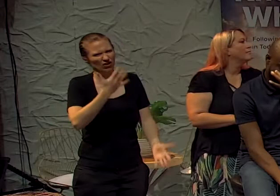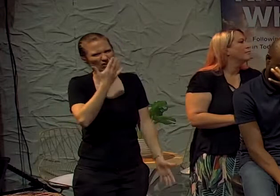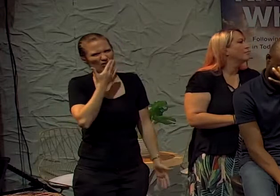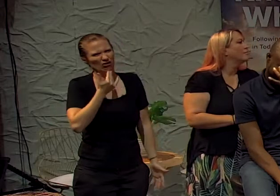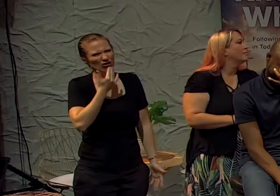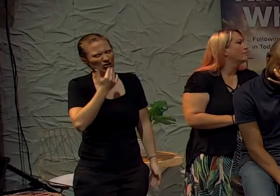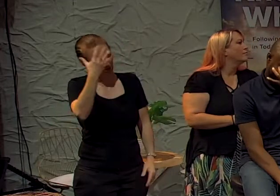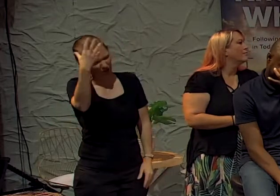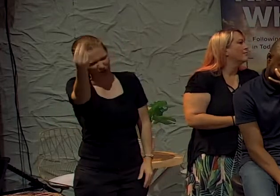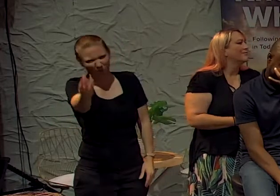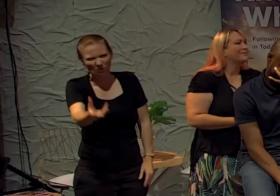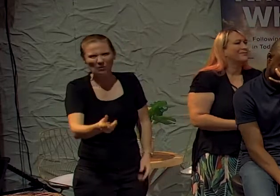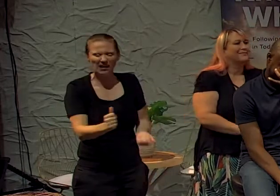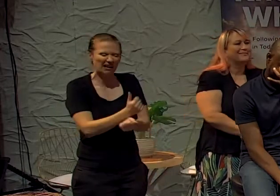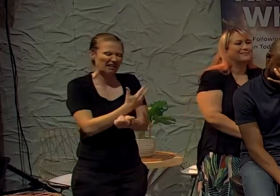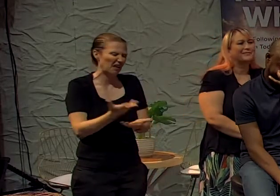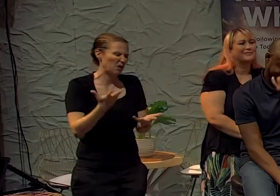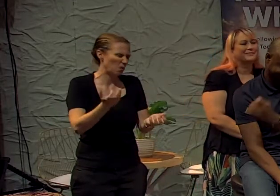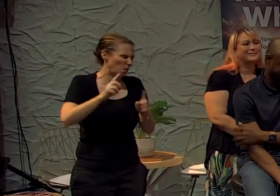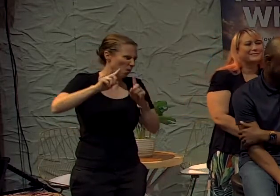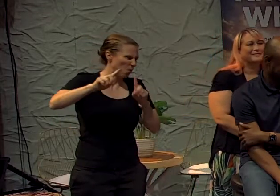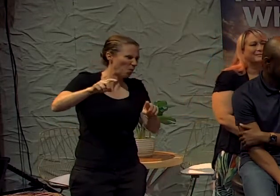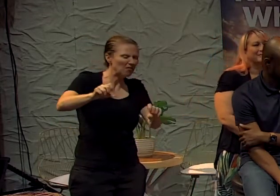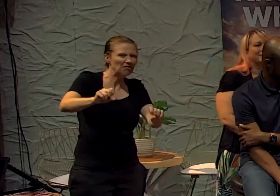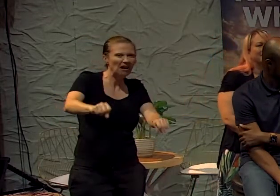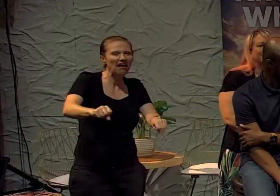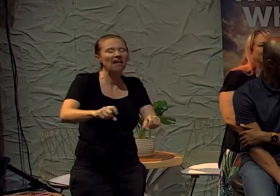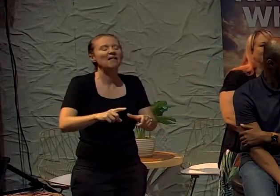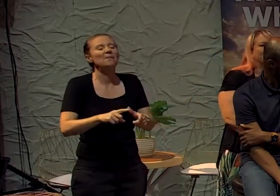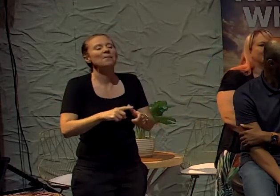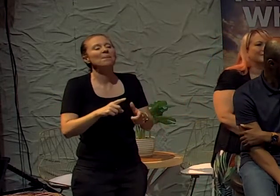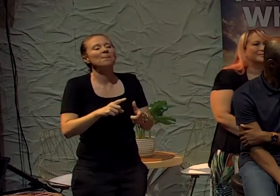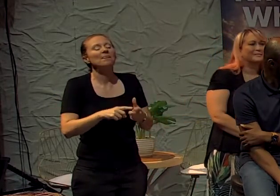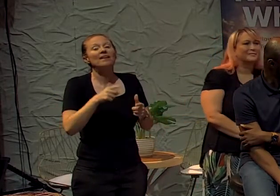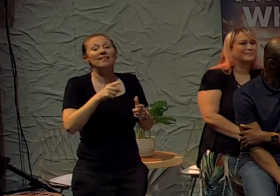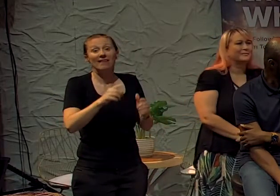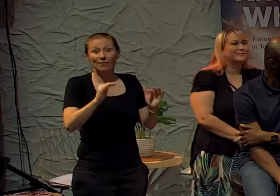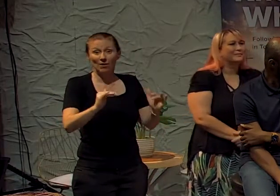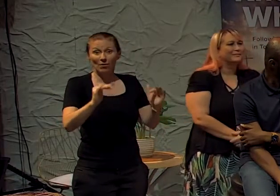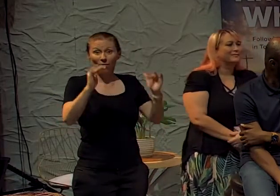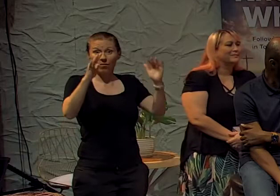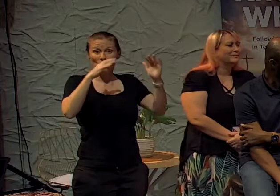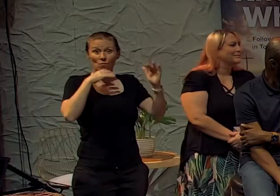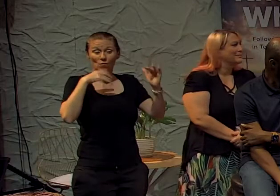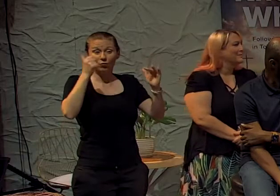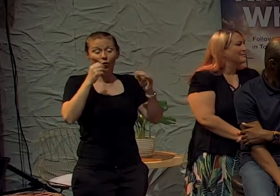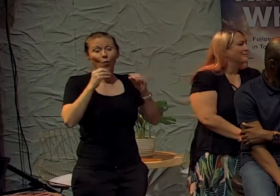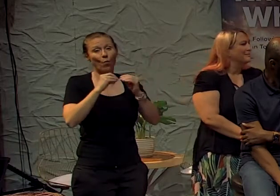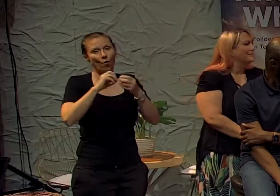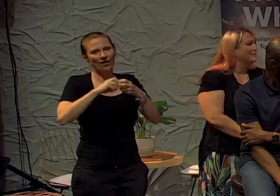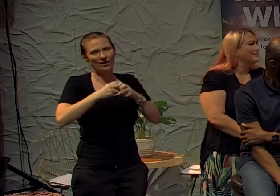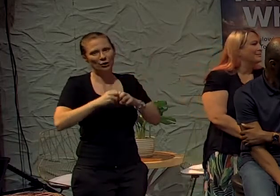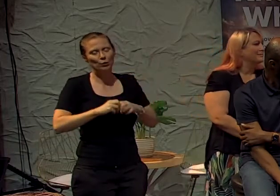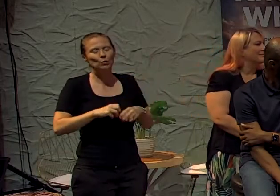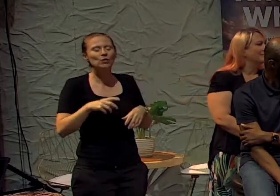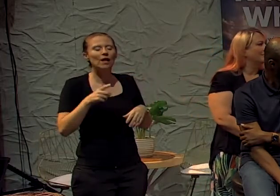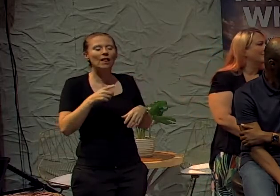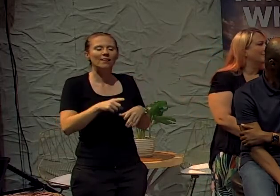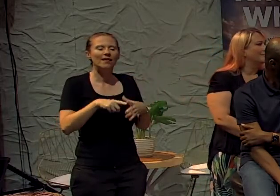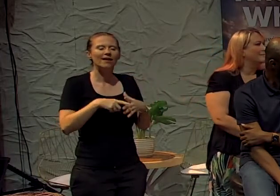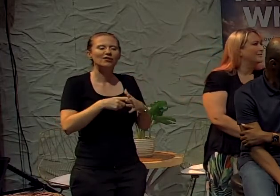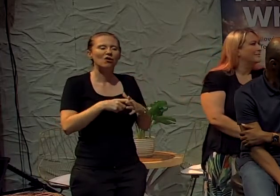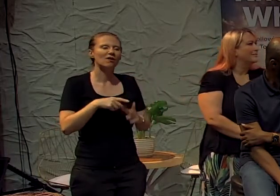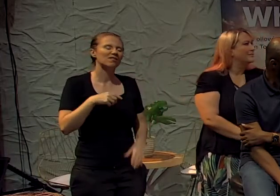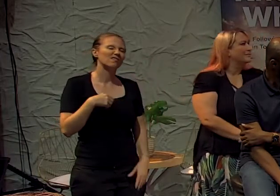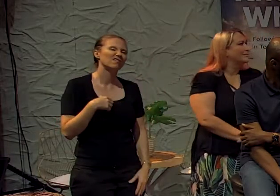let's go, anything you want. And then they start getting older and having more issues, and they started a little bit